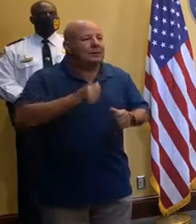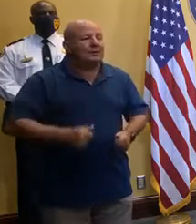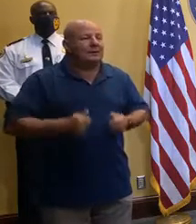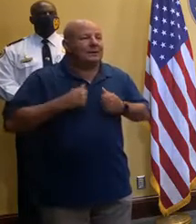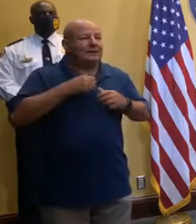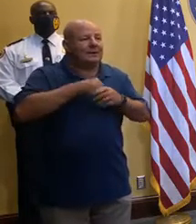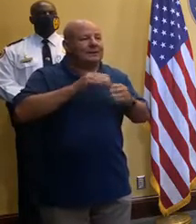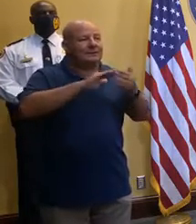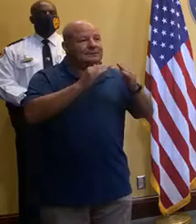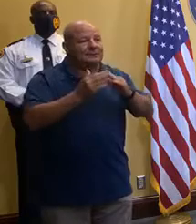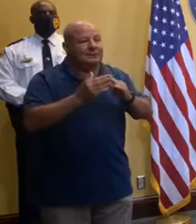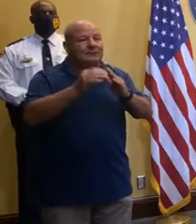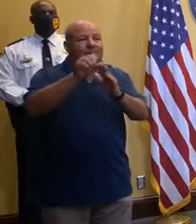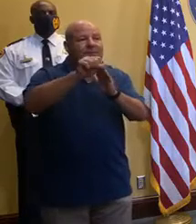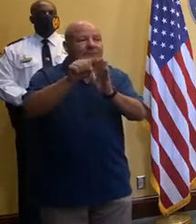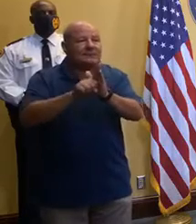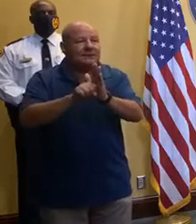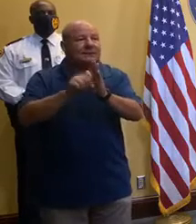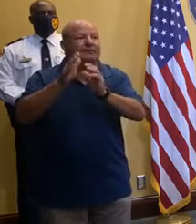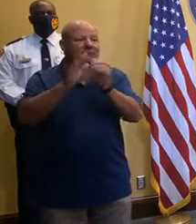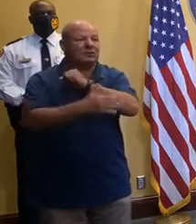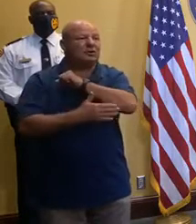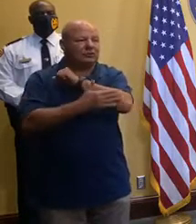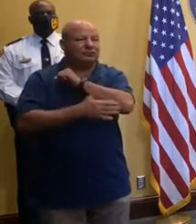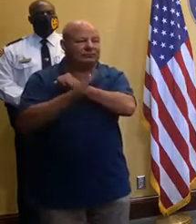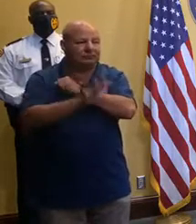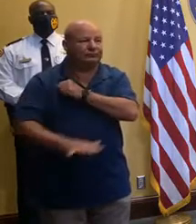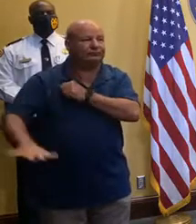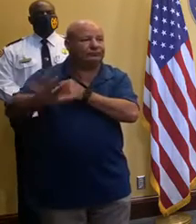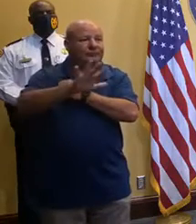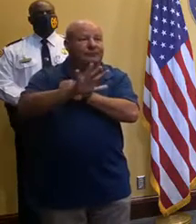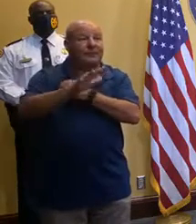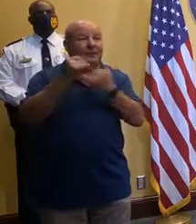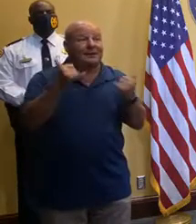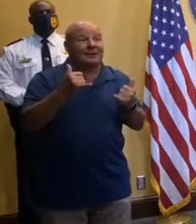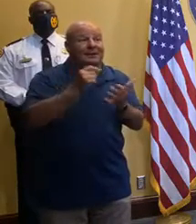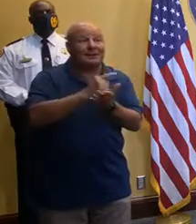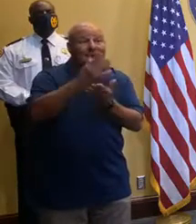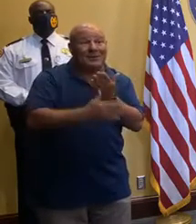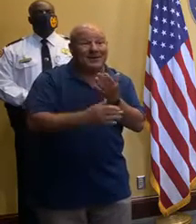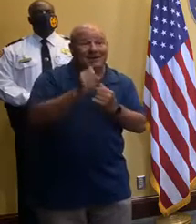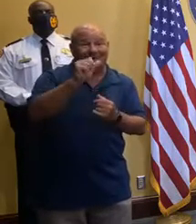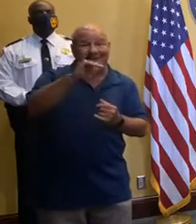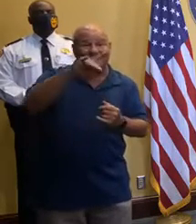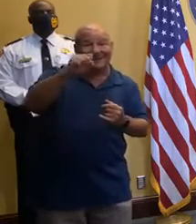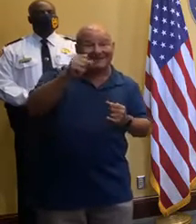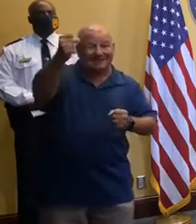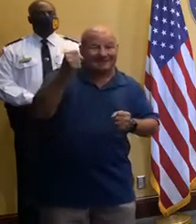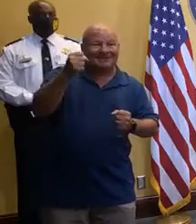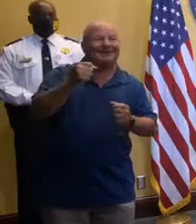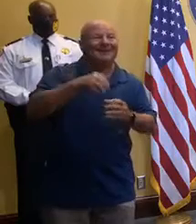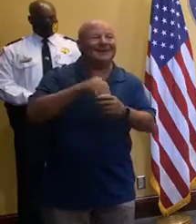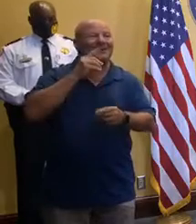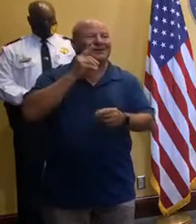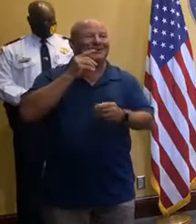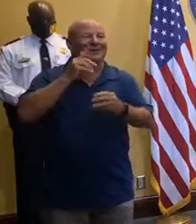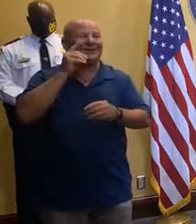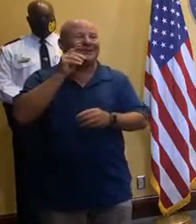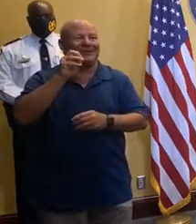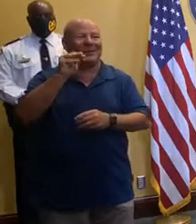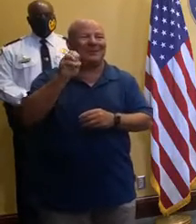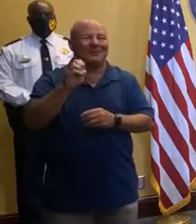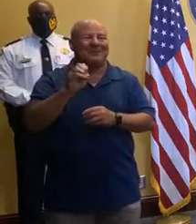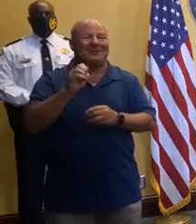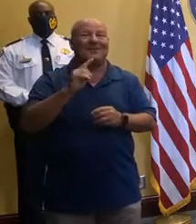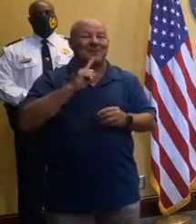in our country. This weekend, Saints back in the Dome. And we're very